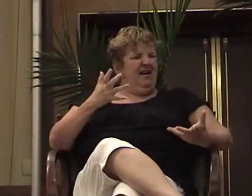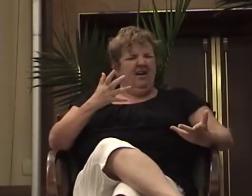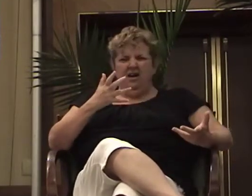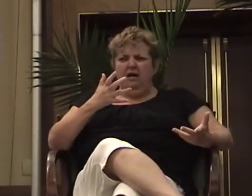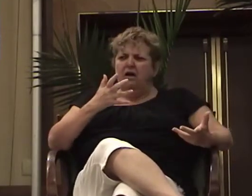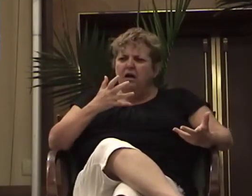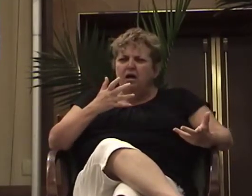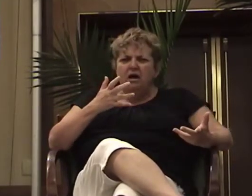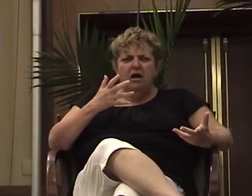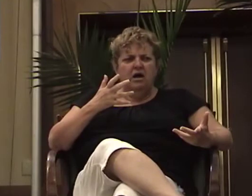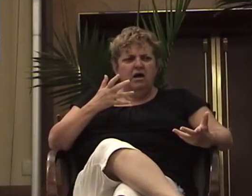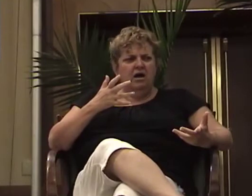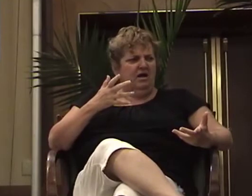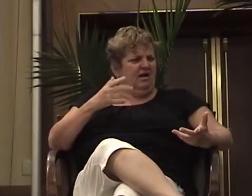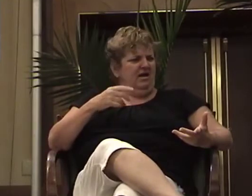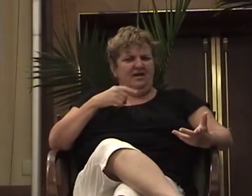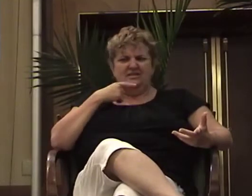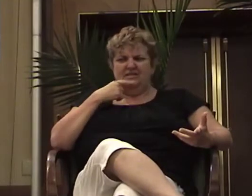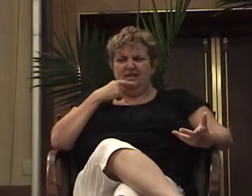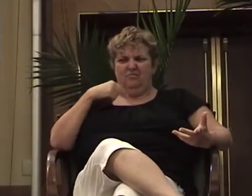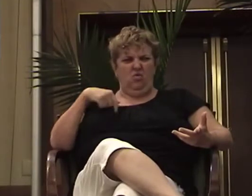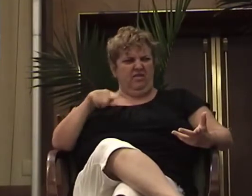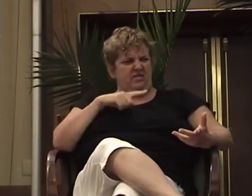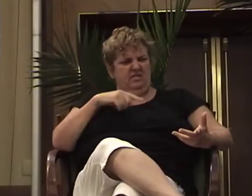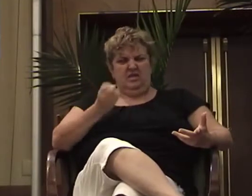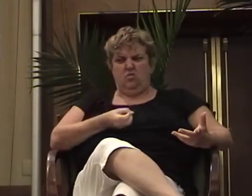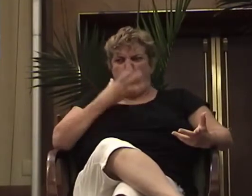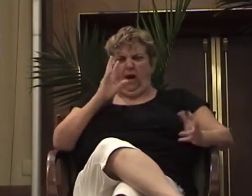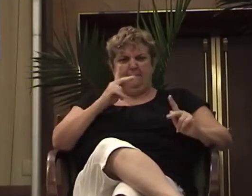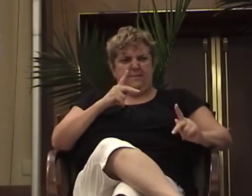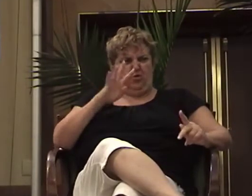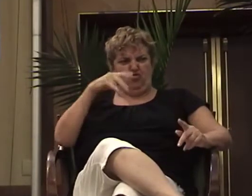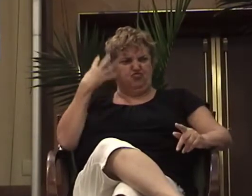white people crazy over here. Then something clicked, right?